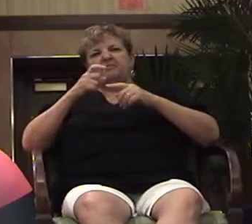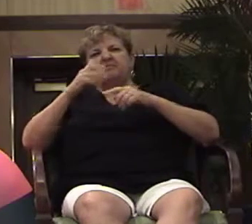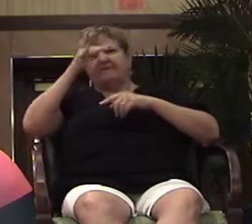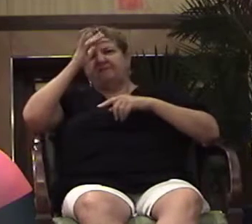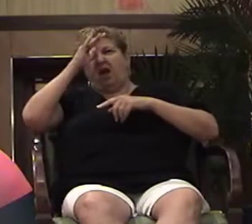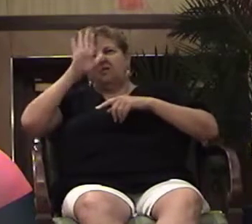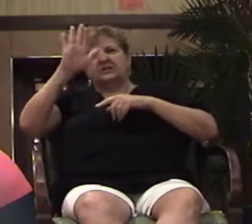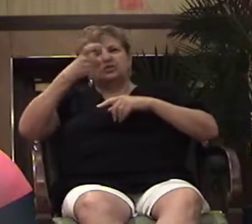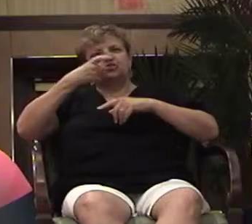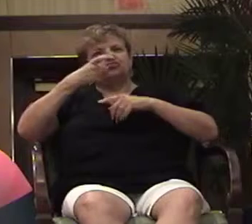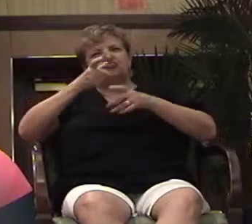does.